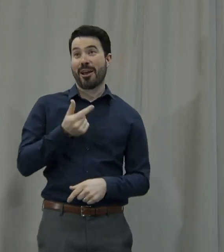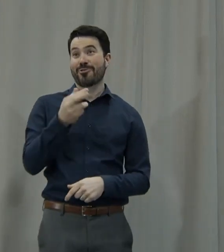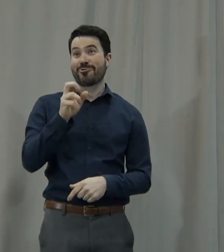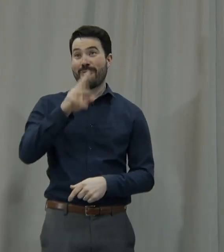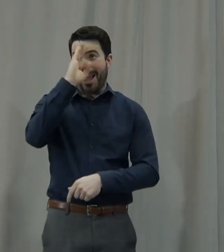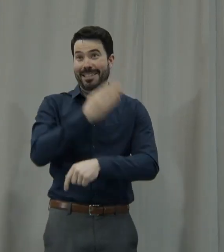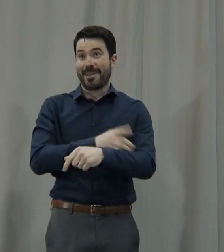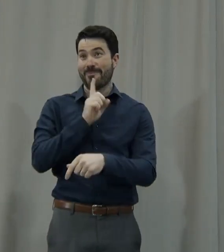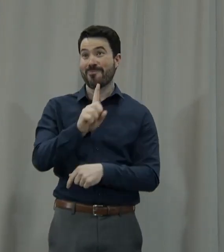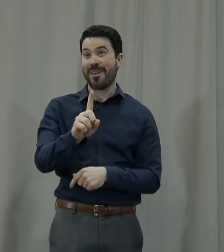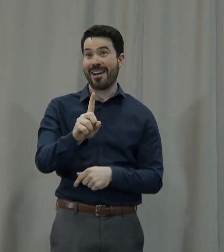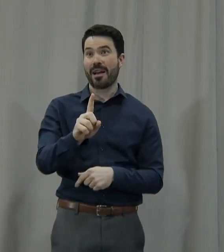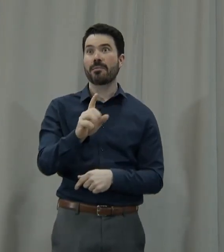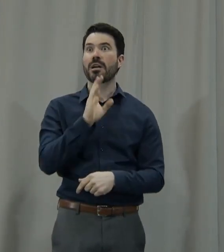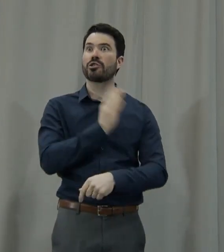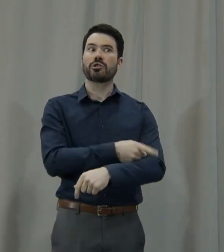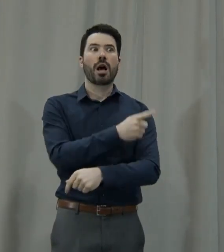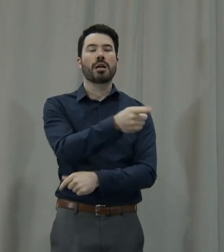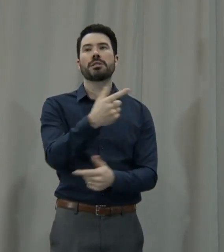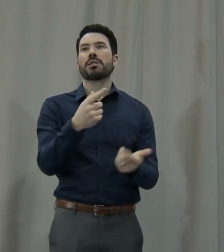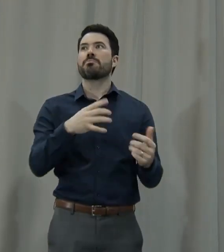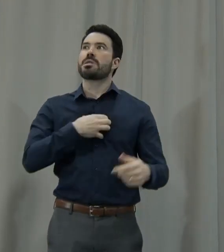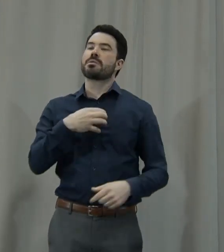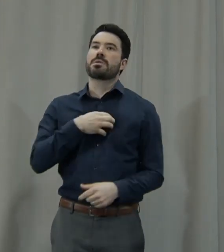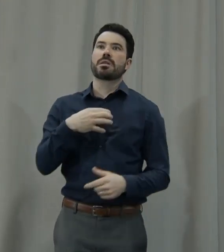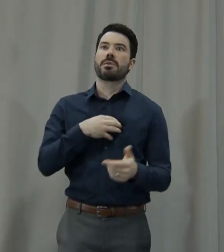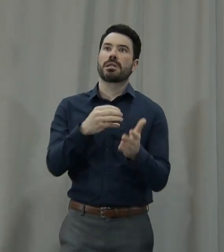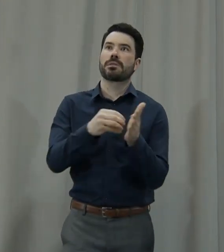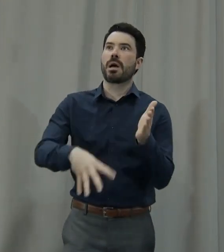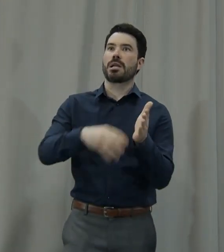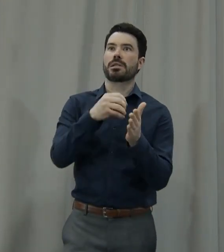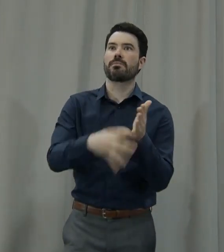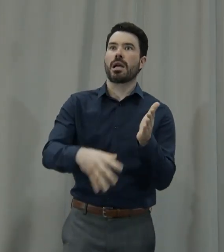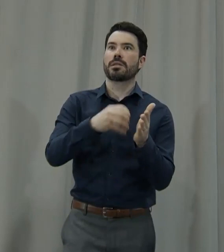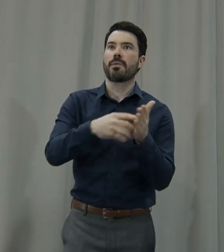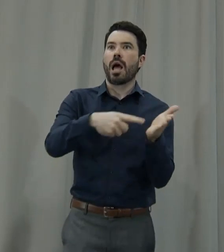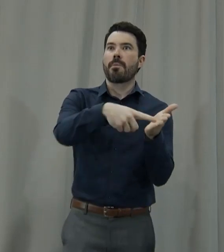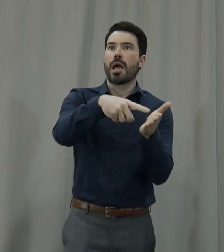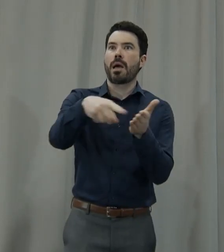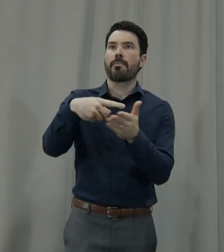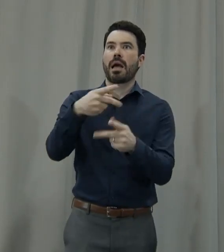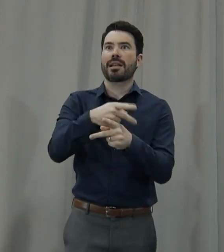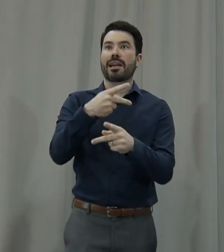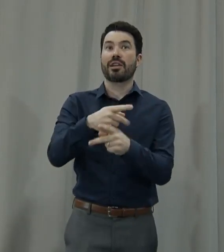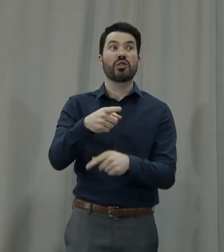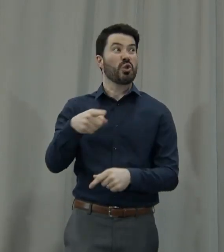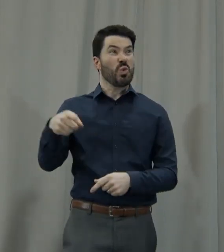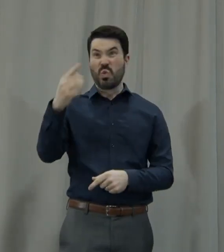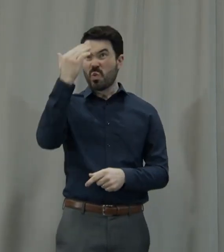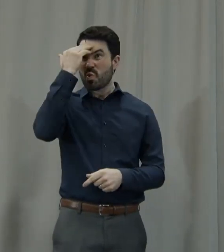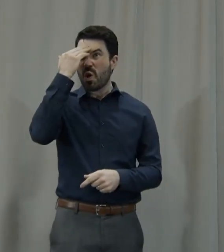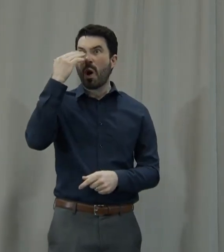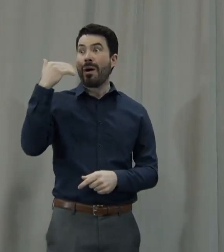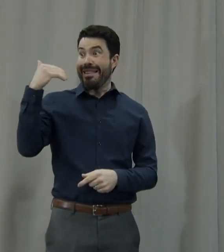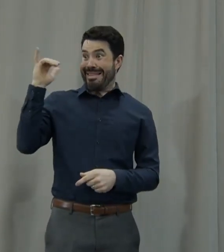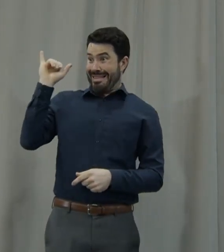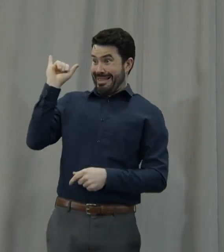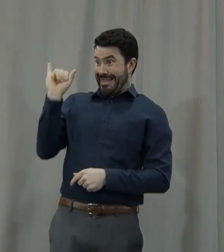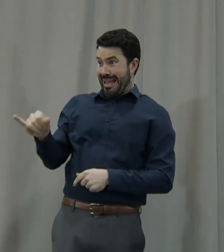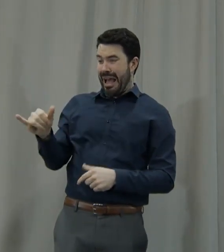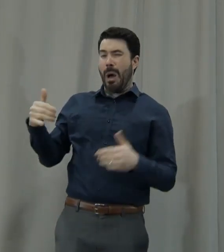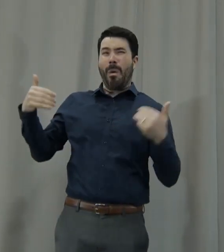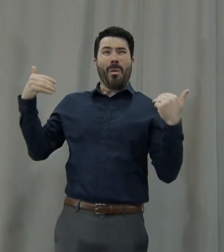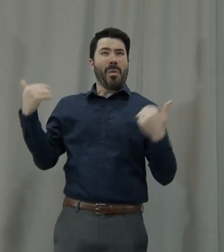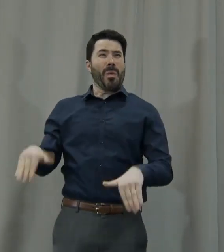daughter's always complaining about how expensive childcare is. So you all know this is like a tremendous, tremendous gift and